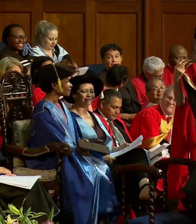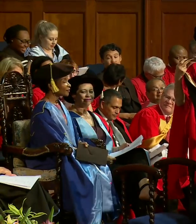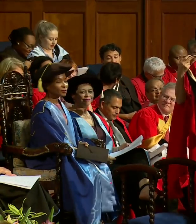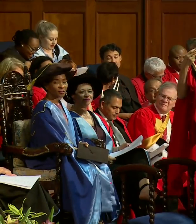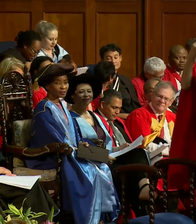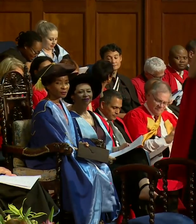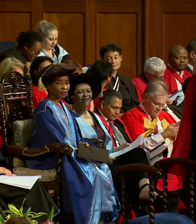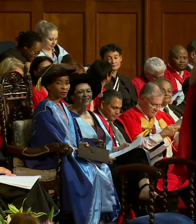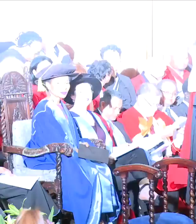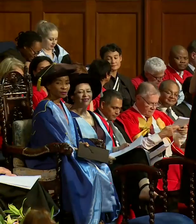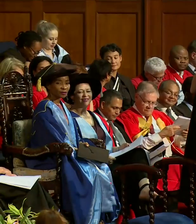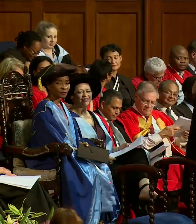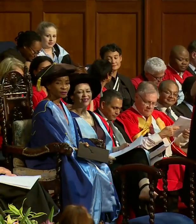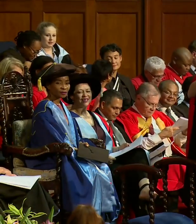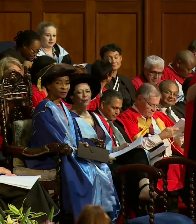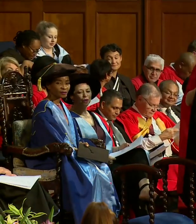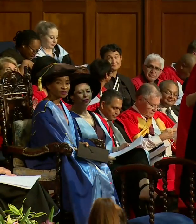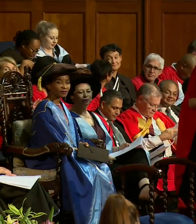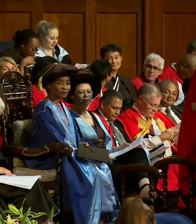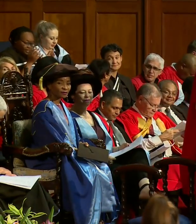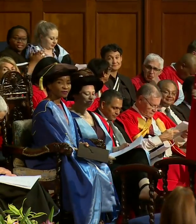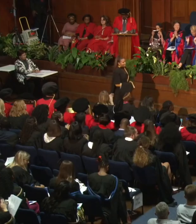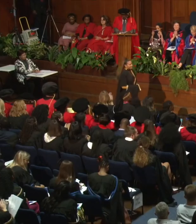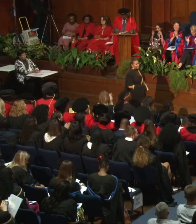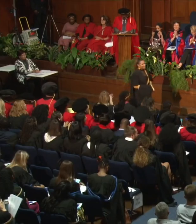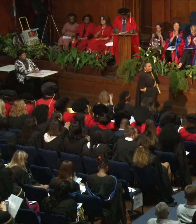Simone Dominique Carorison.